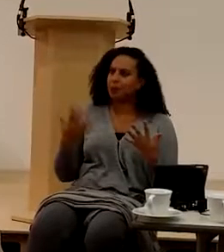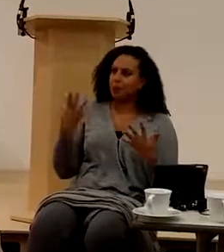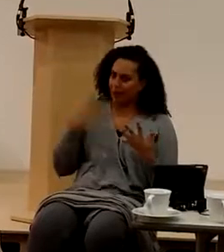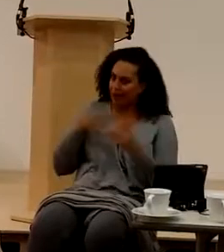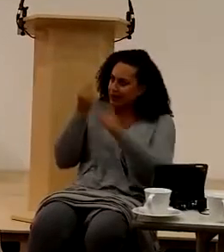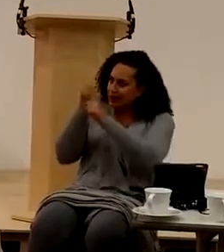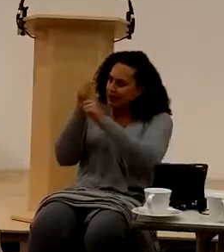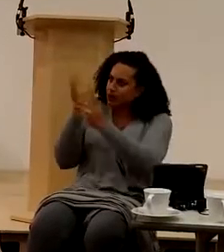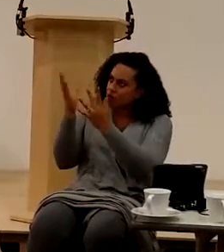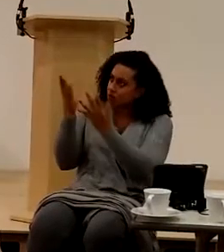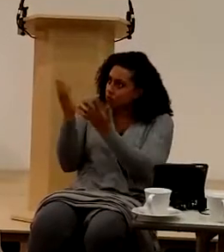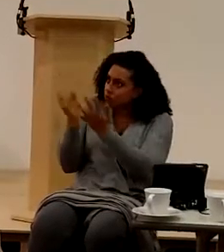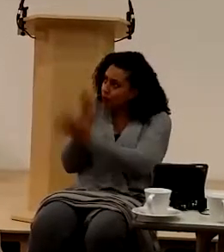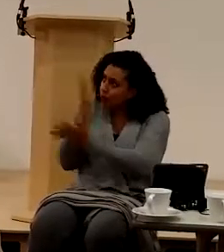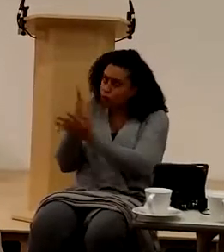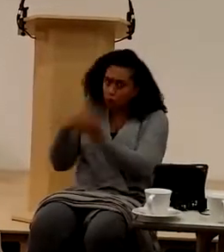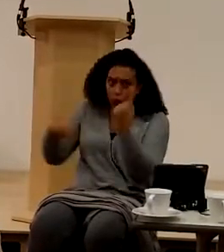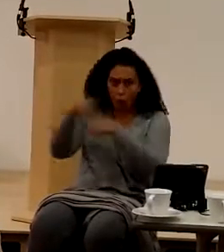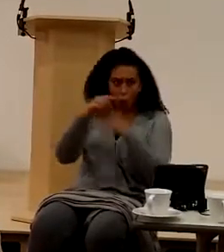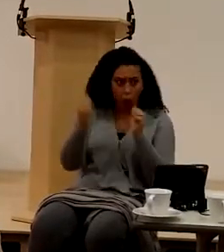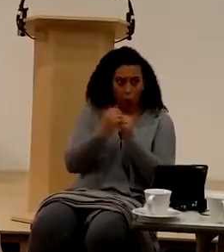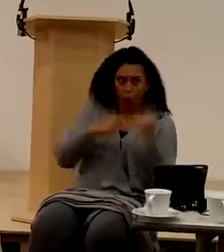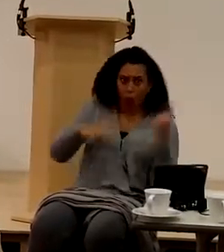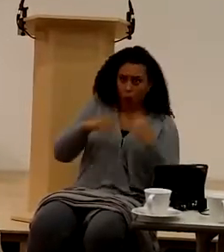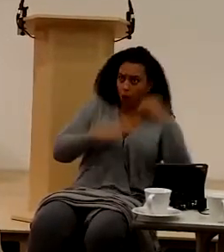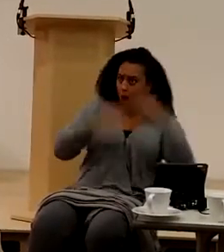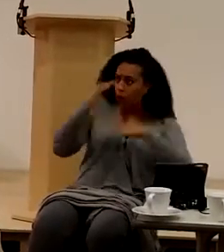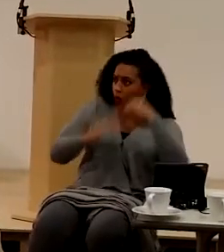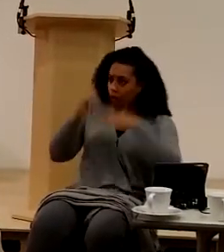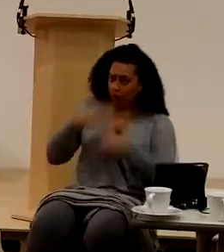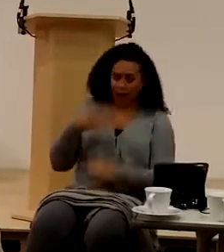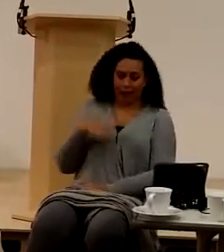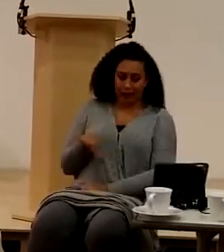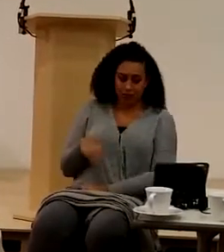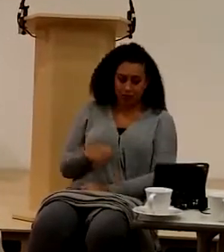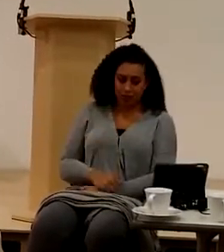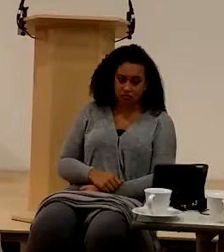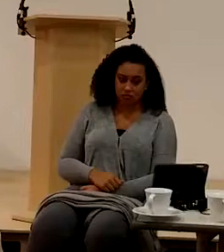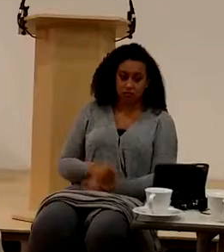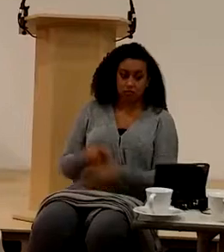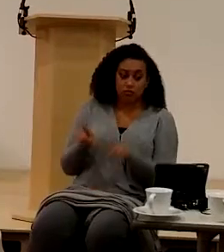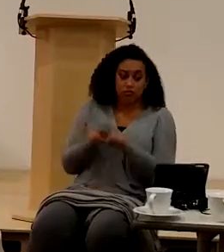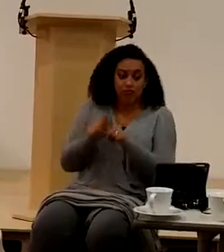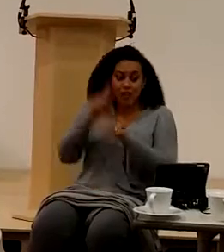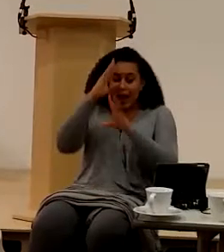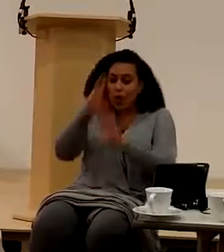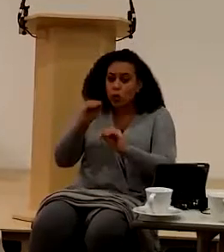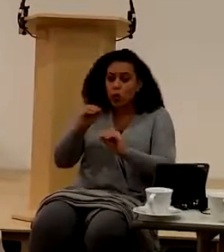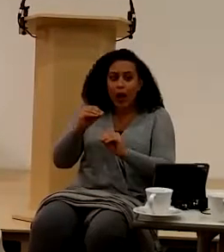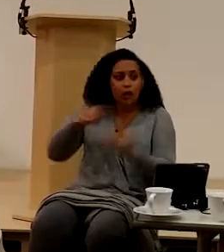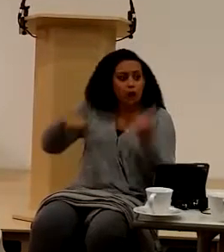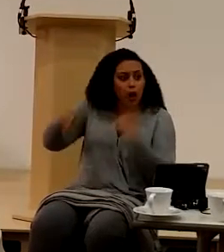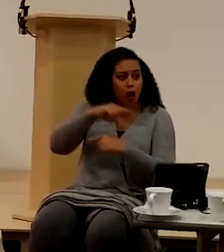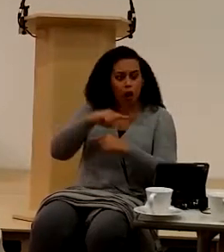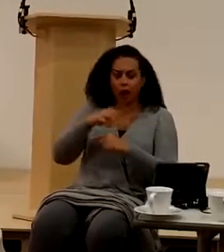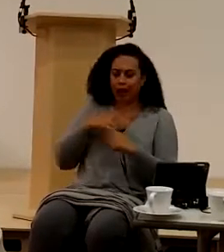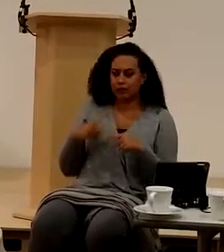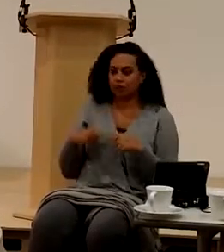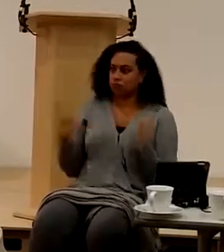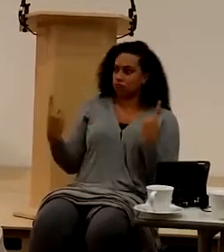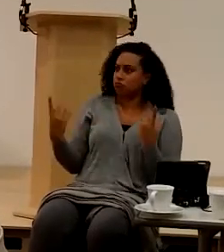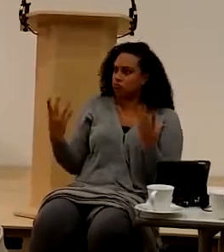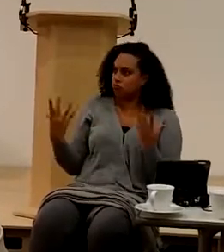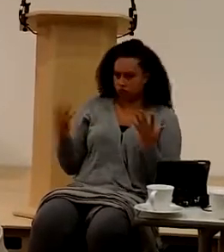of disabled children going to special schools within a